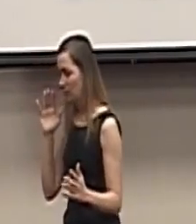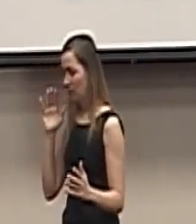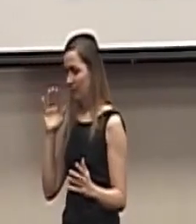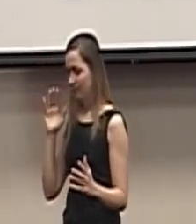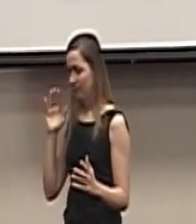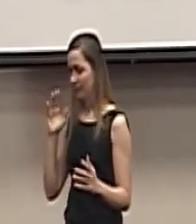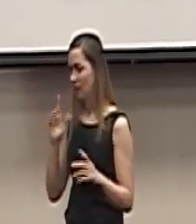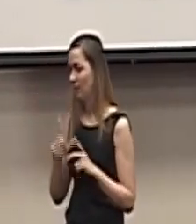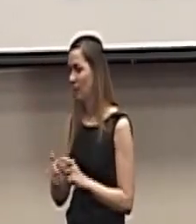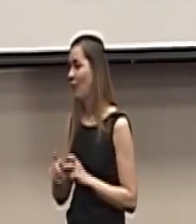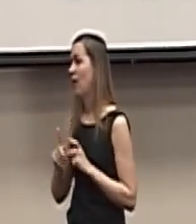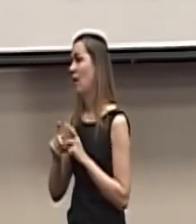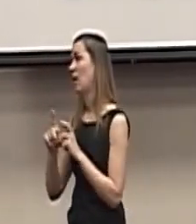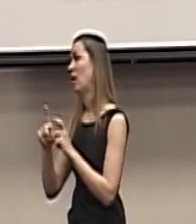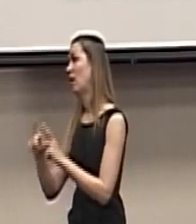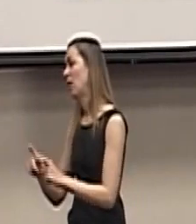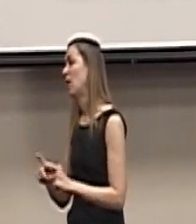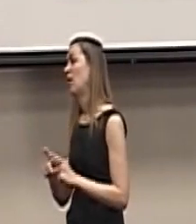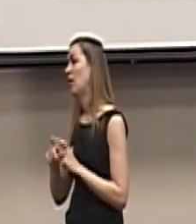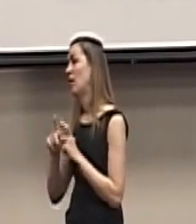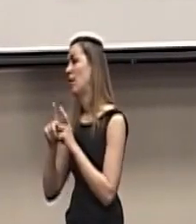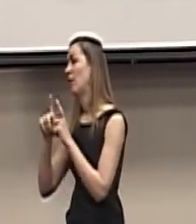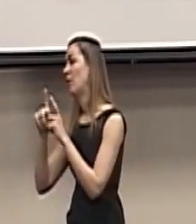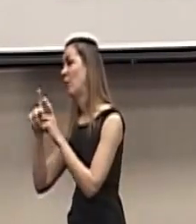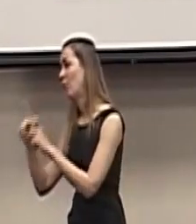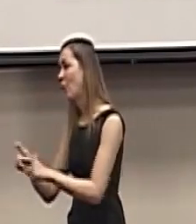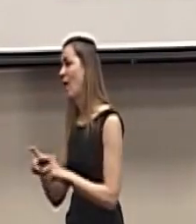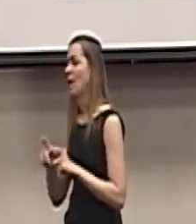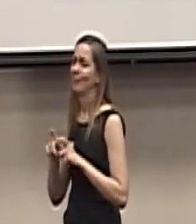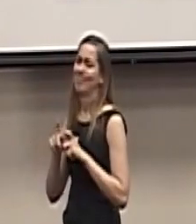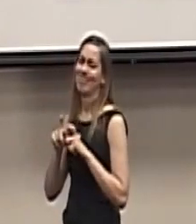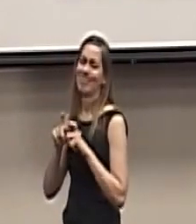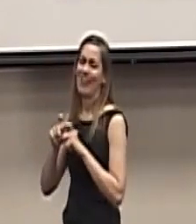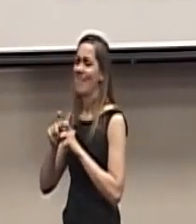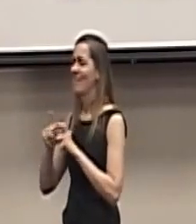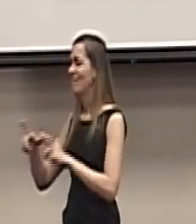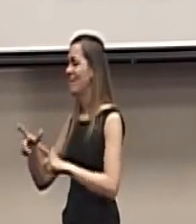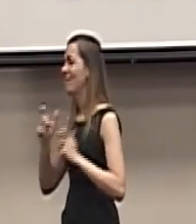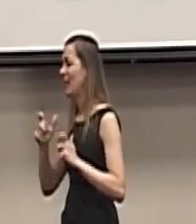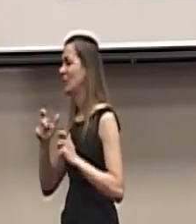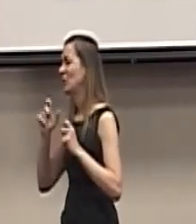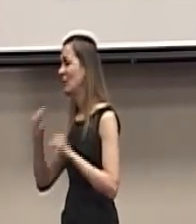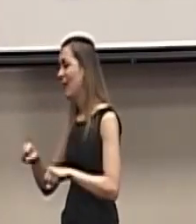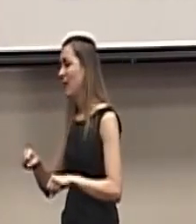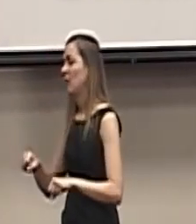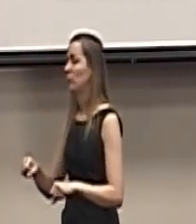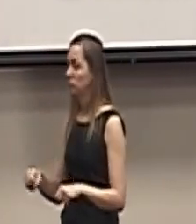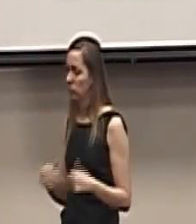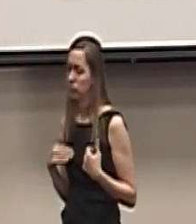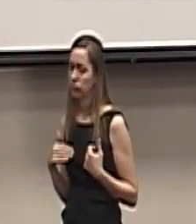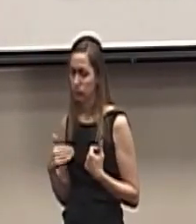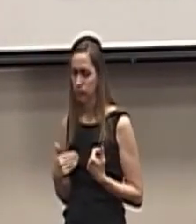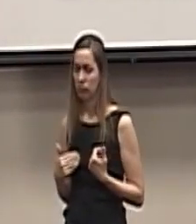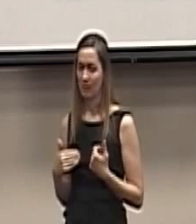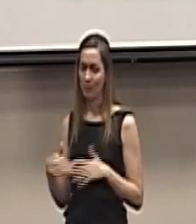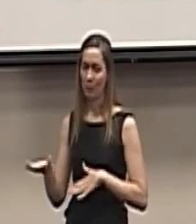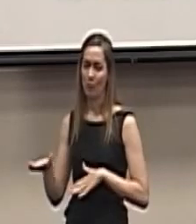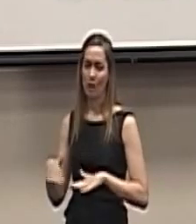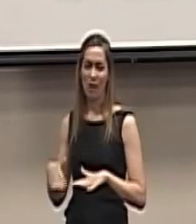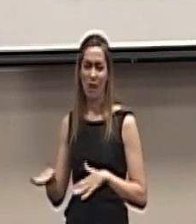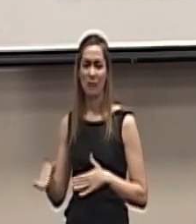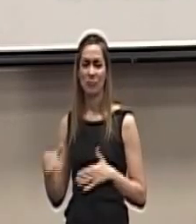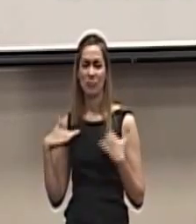got to run, and I'm running as fast as I can. I'm running as fast as I can, and ultimately, I just got to walk because I'm so